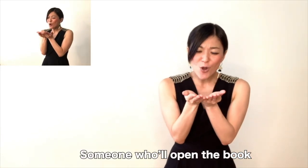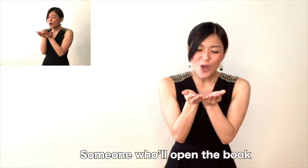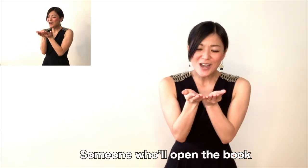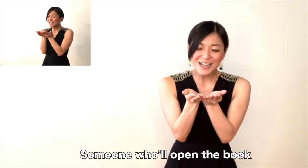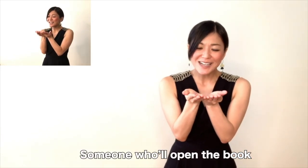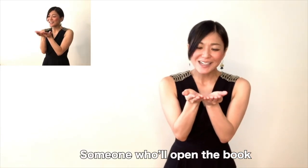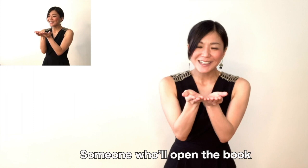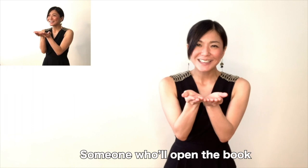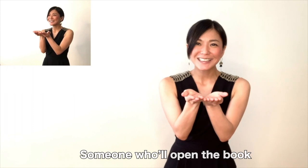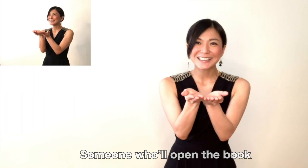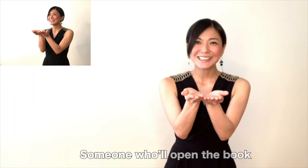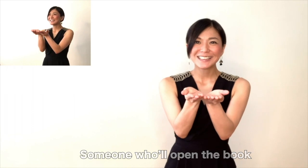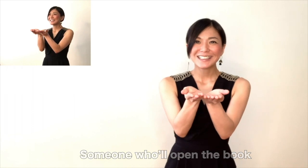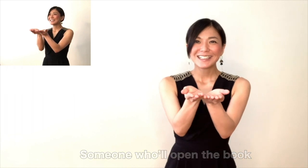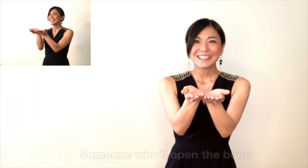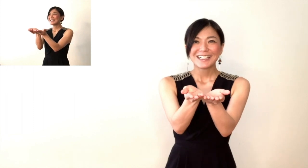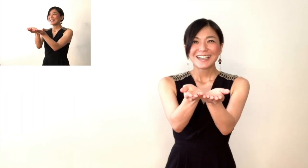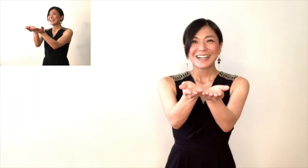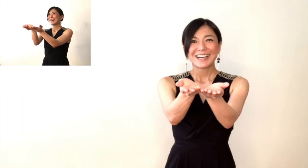the book